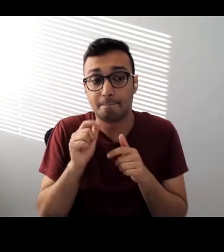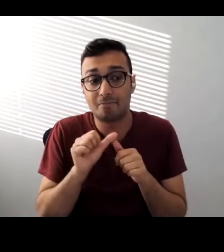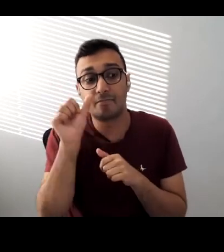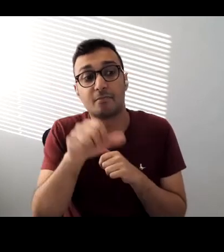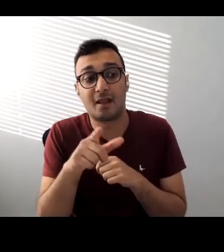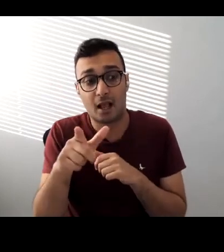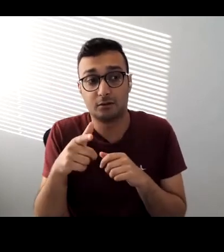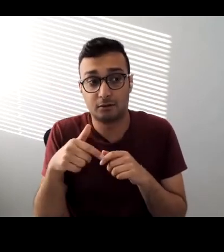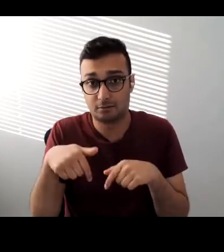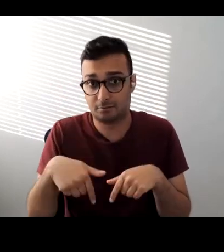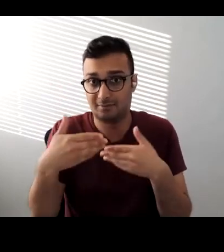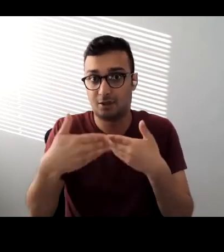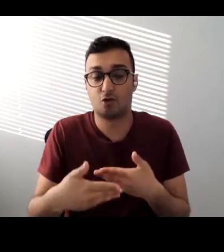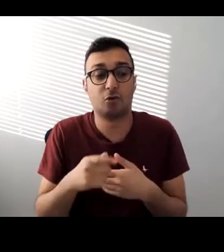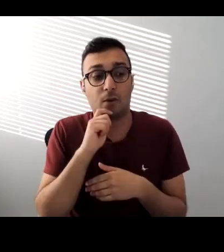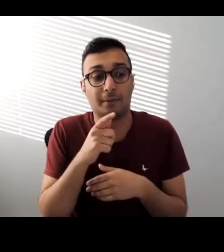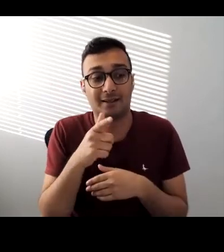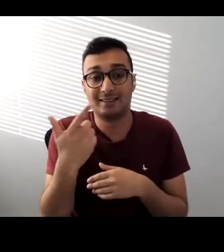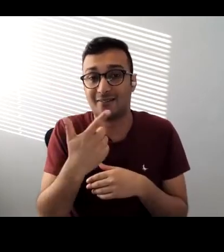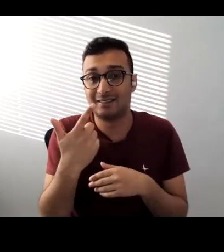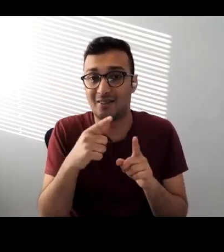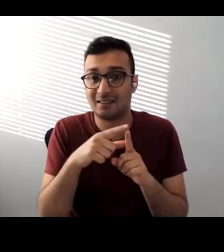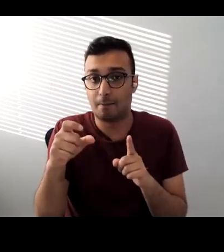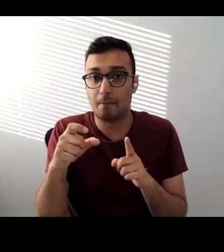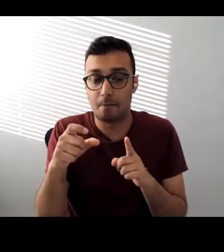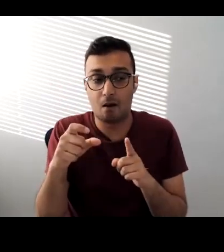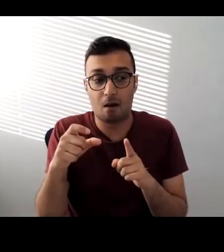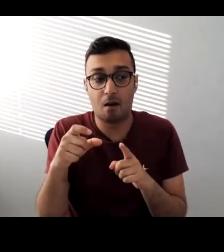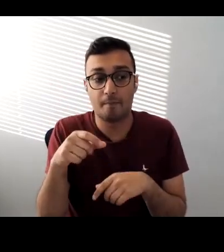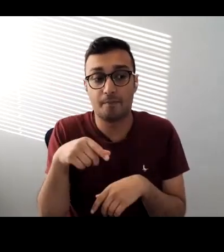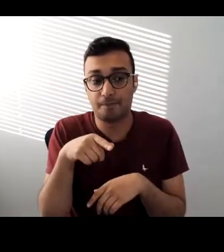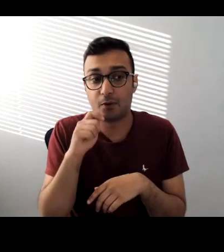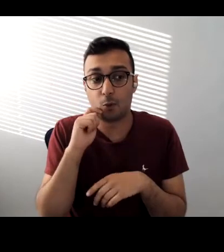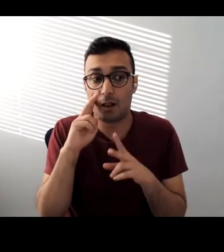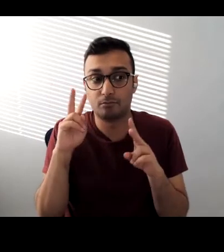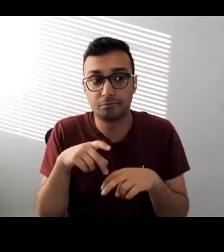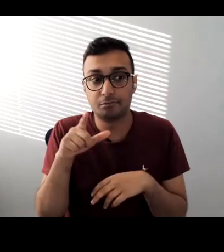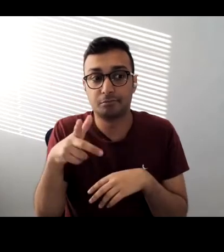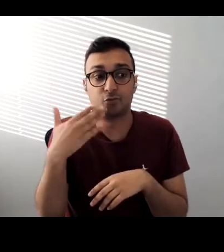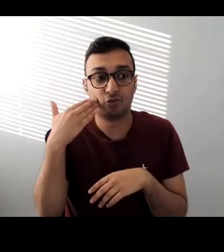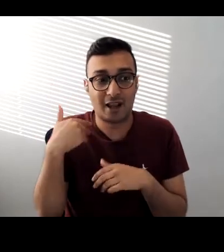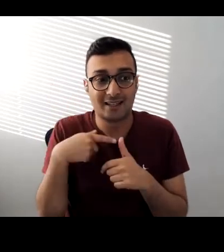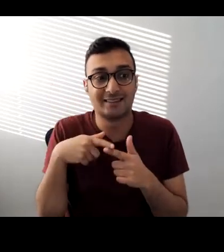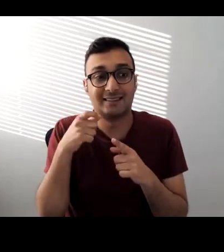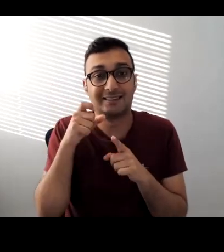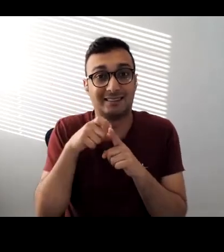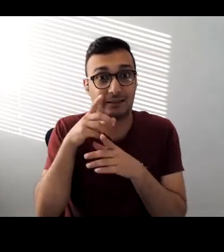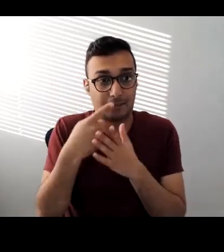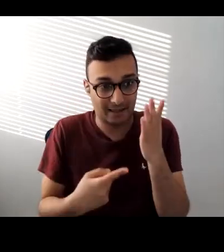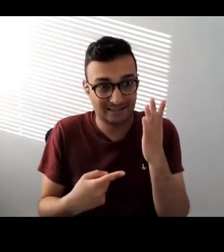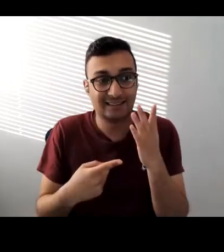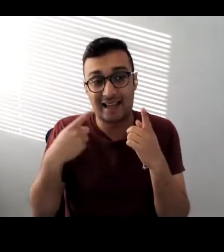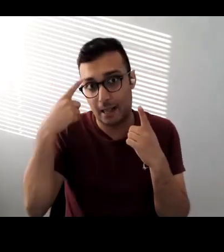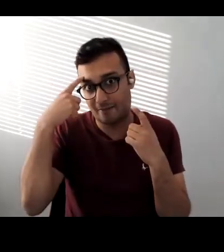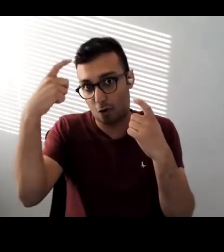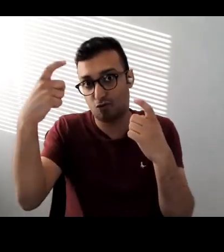Innovation Live session will take place on the 17th of December, where we'll be looking at race, disability and innovation. So please do join us then. We'll also